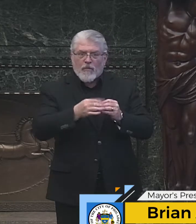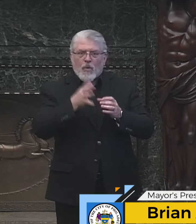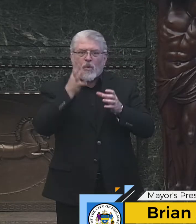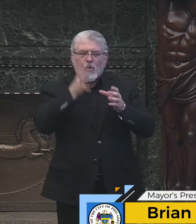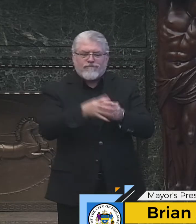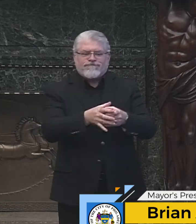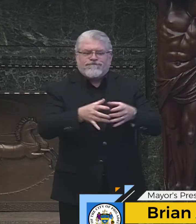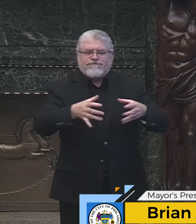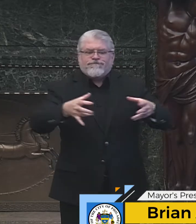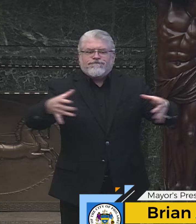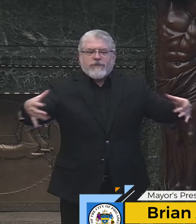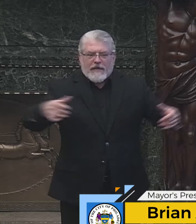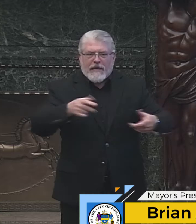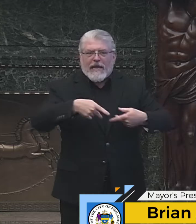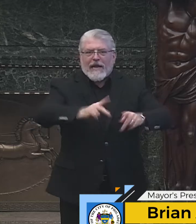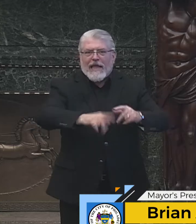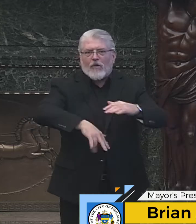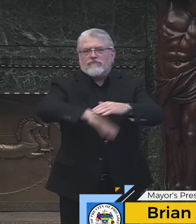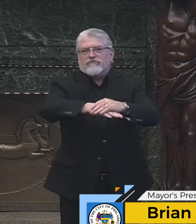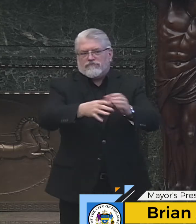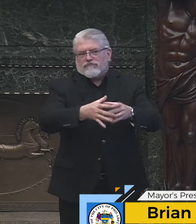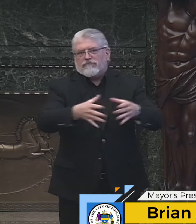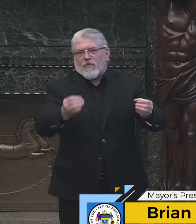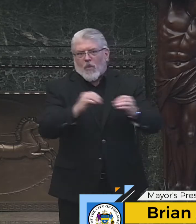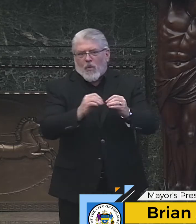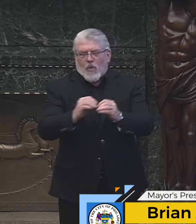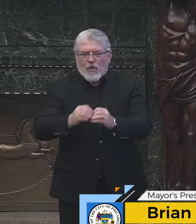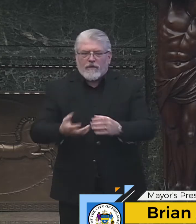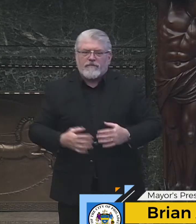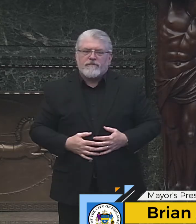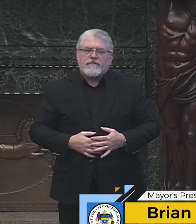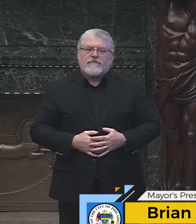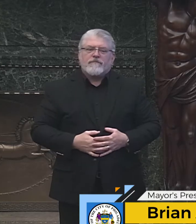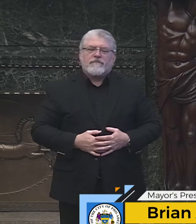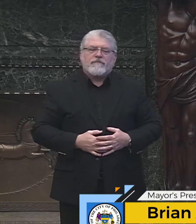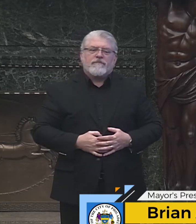governor's office over the question of restrictions on business activity.